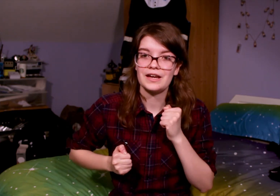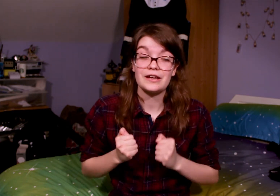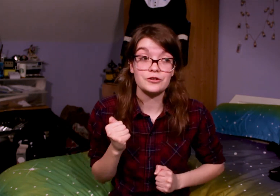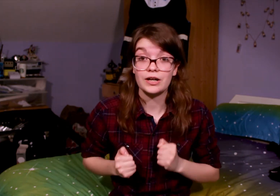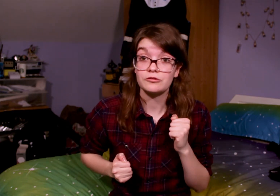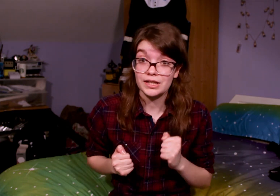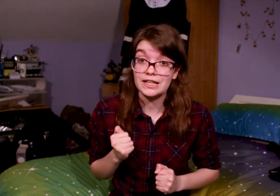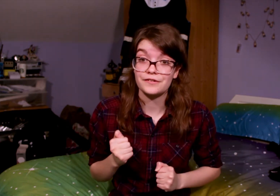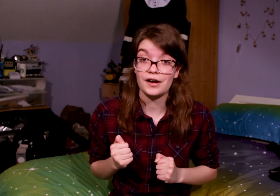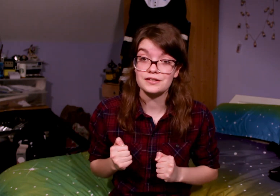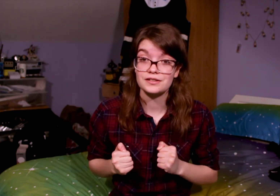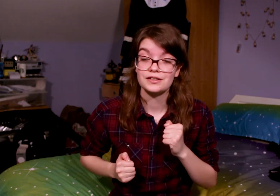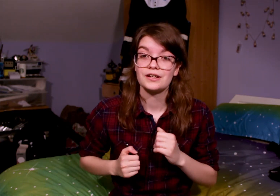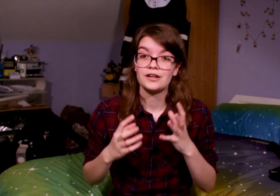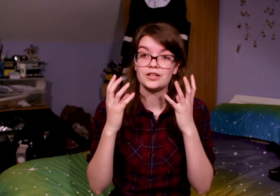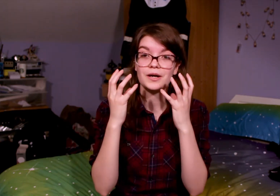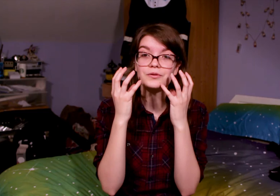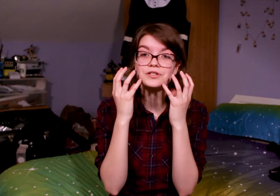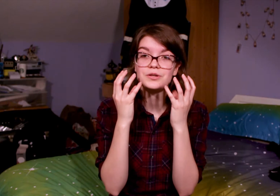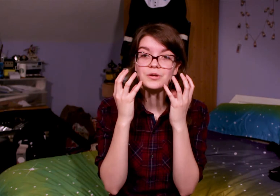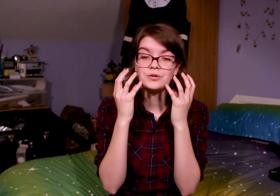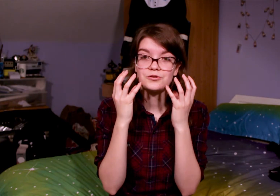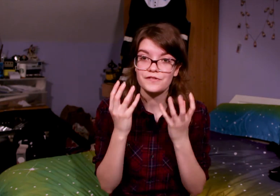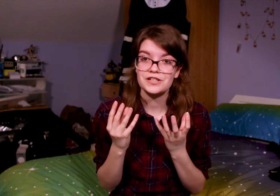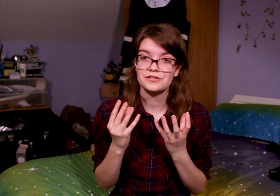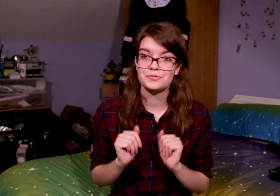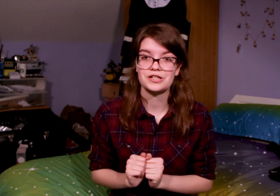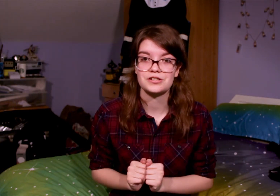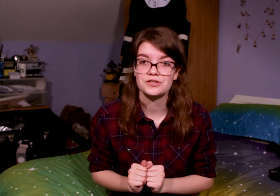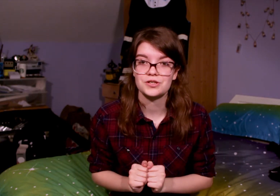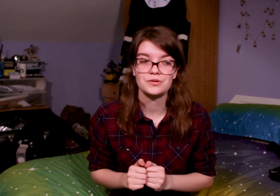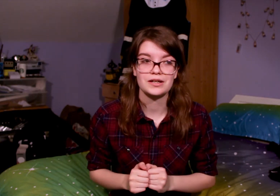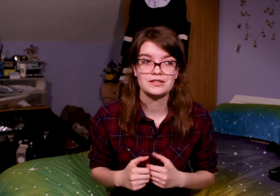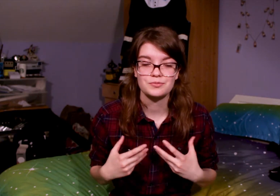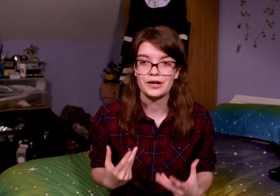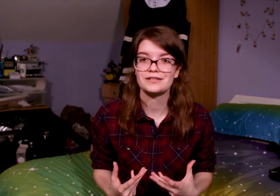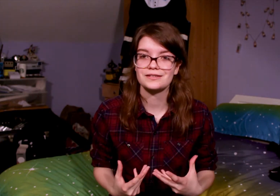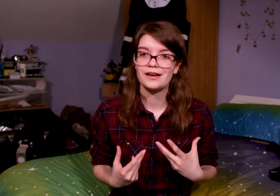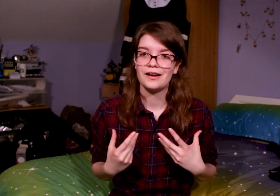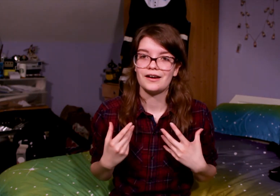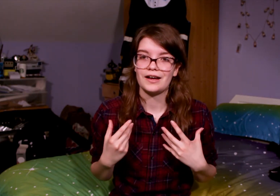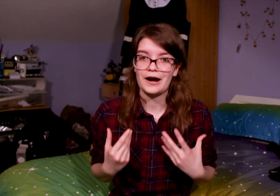If you're running really fast, you might want to use your facial expression to express